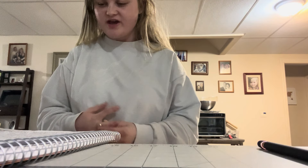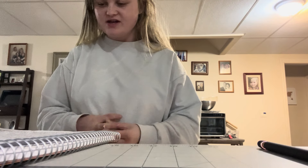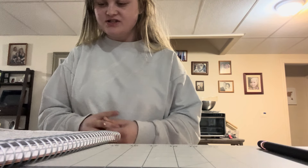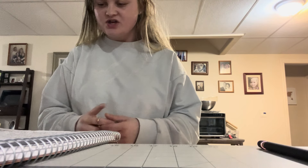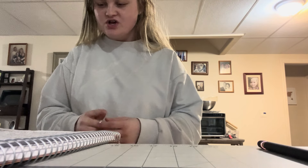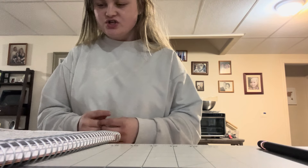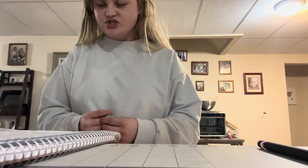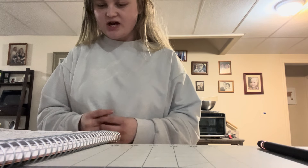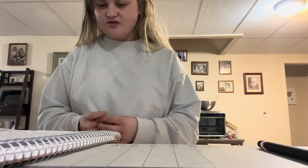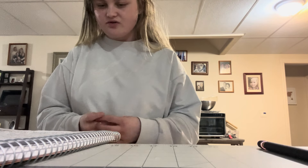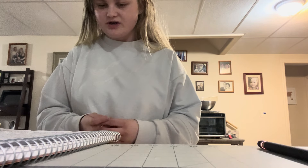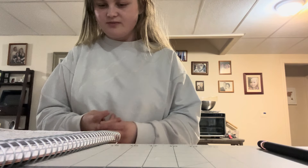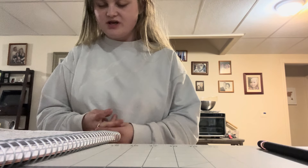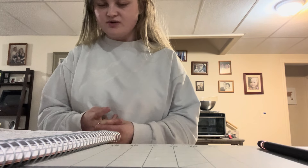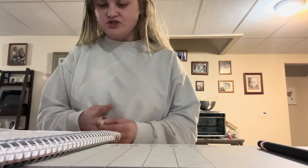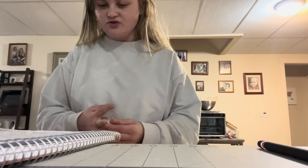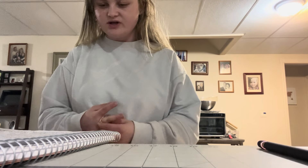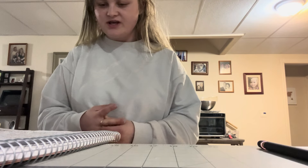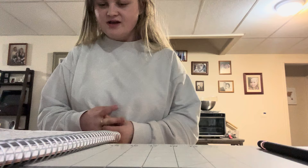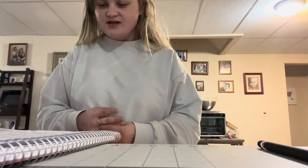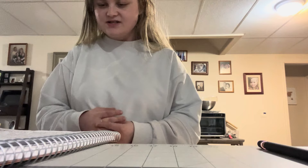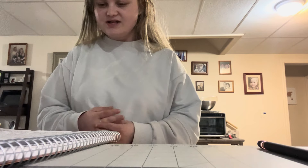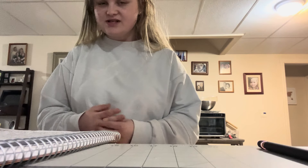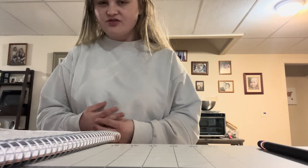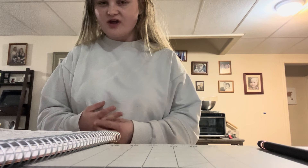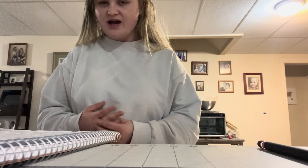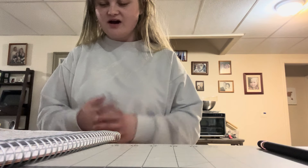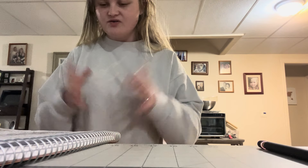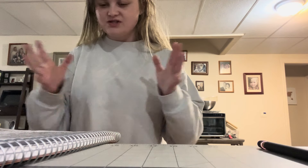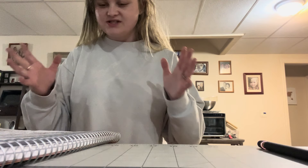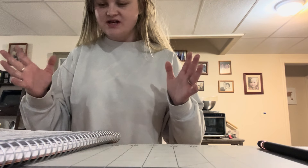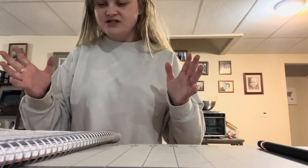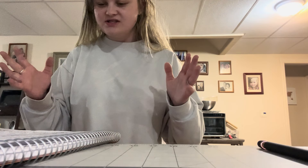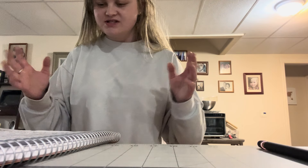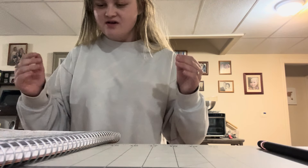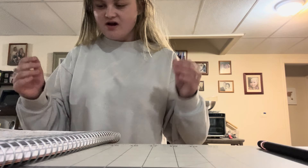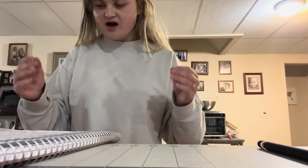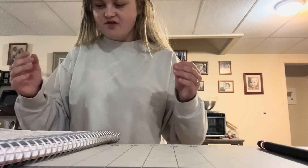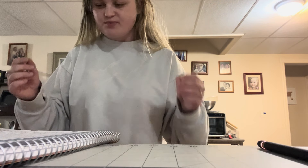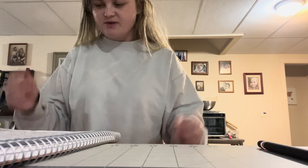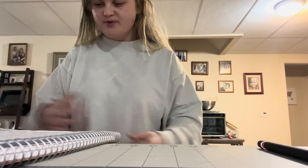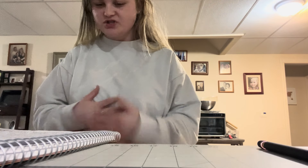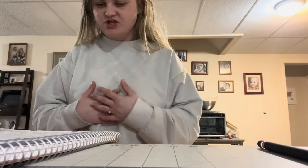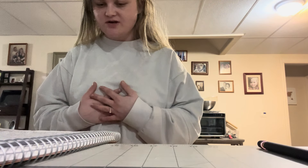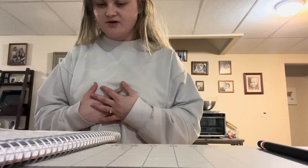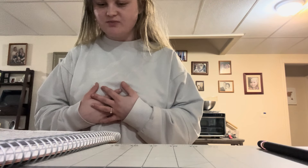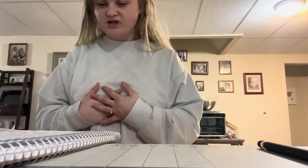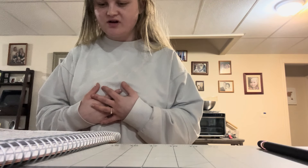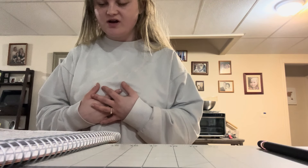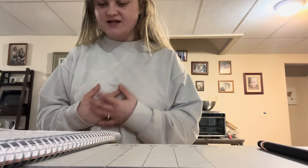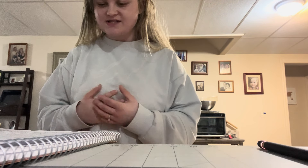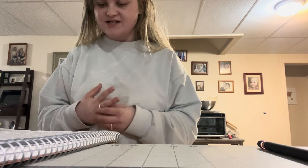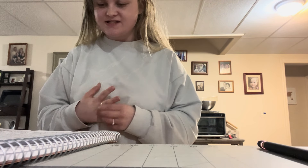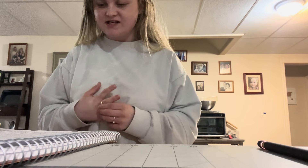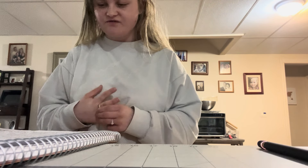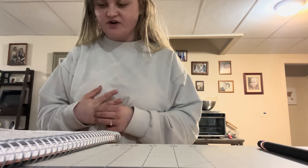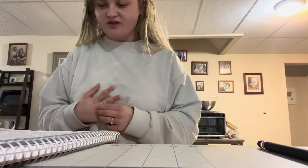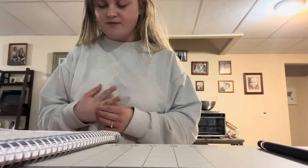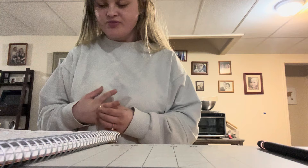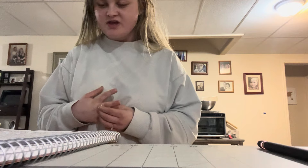fans showering me with joy. Tens of thousands of people cheering me on as I sing for them.